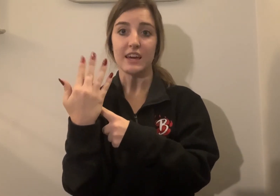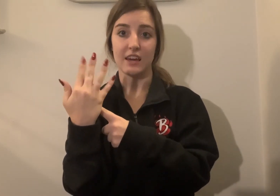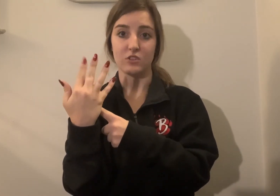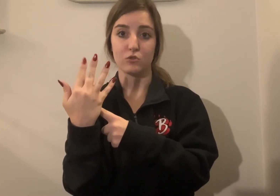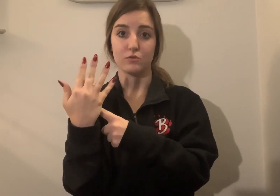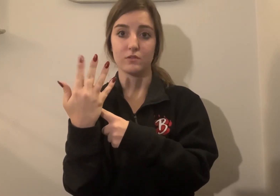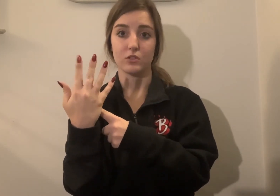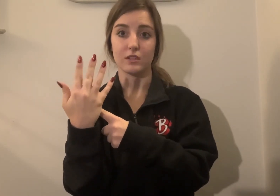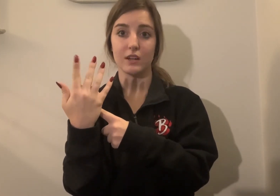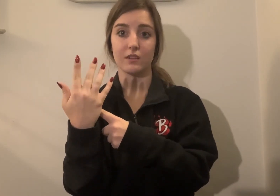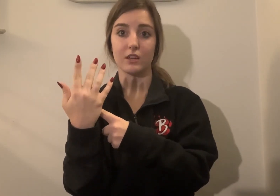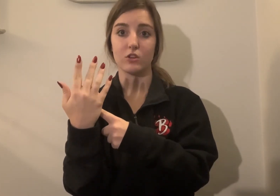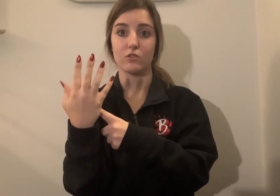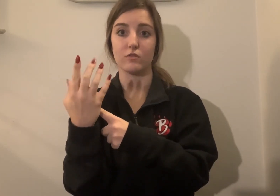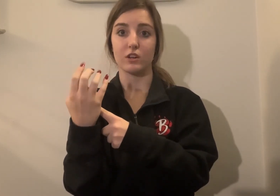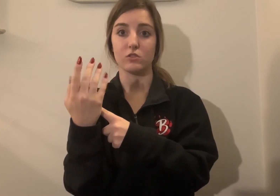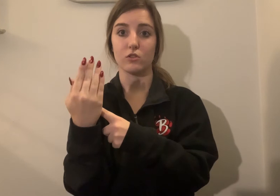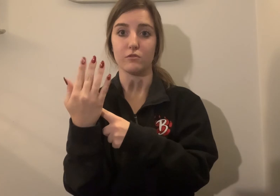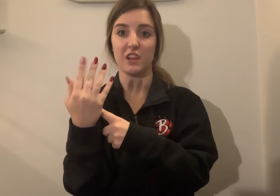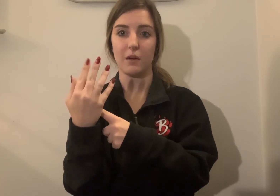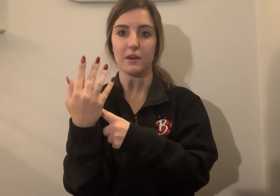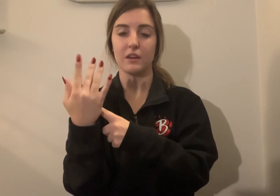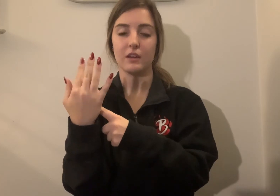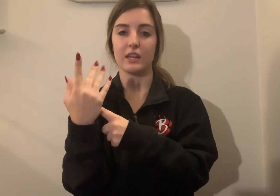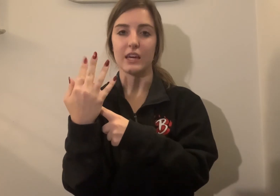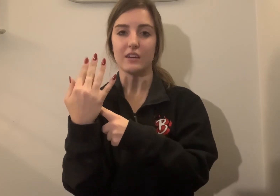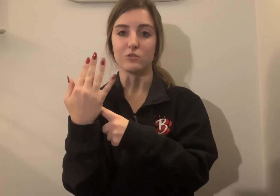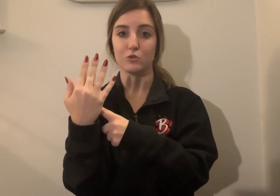Candle. So it's kind of like your fingers are the flame. Candle.